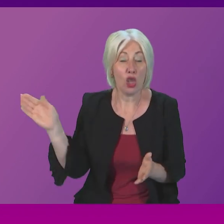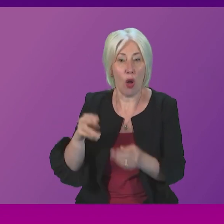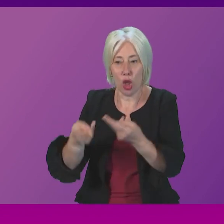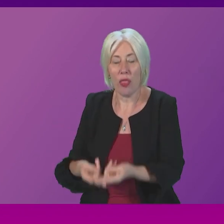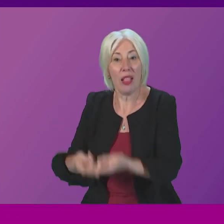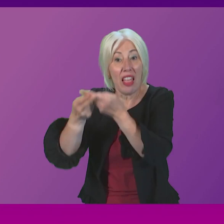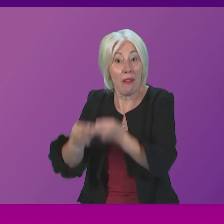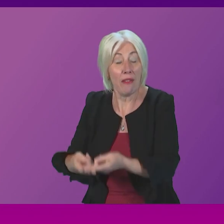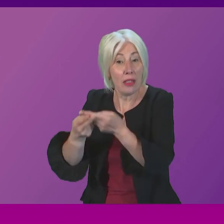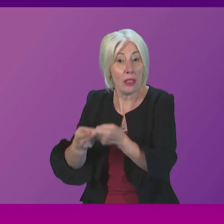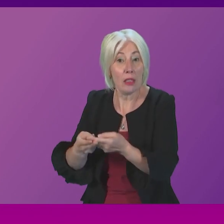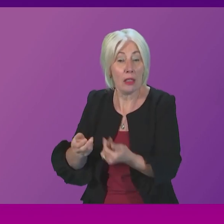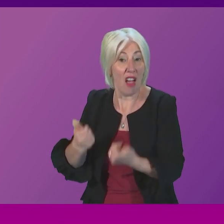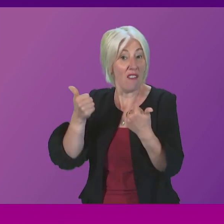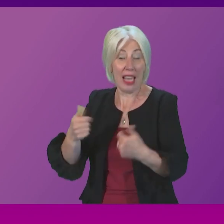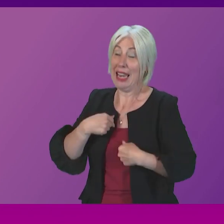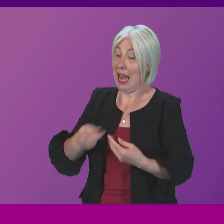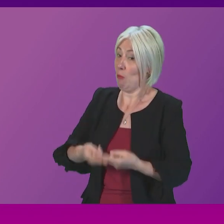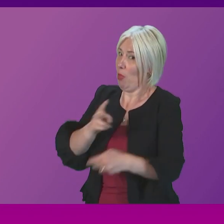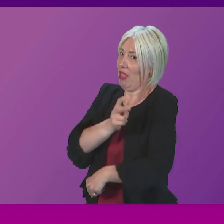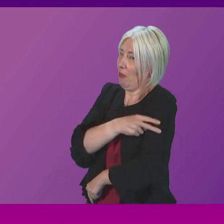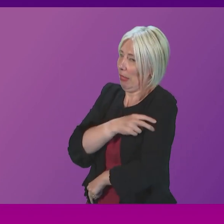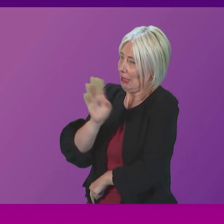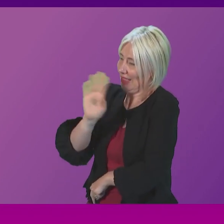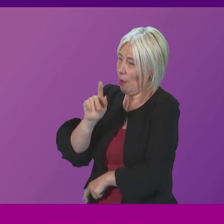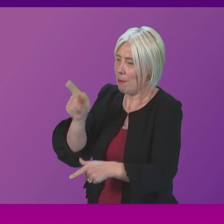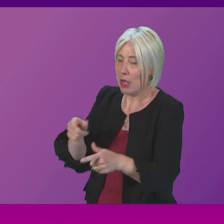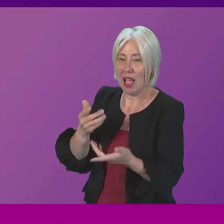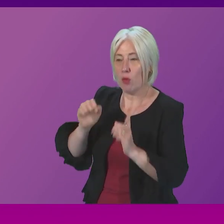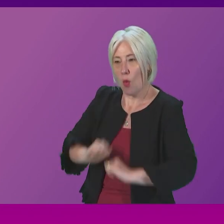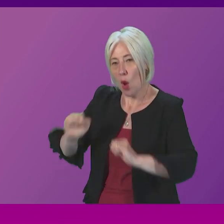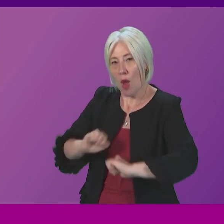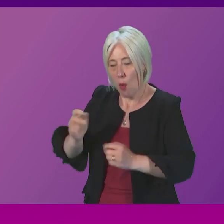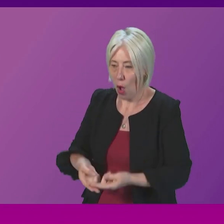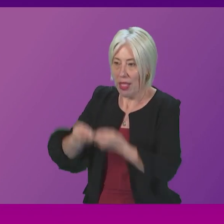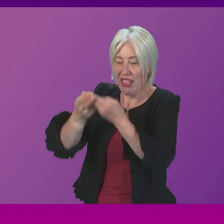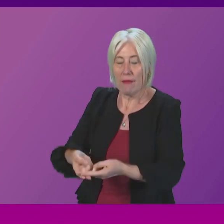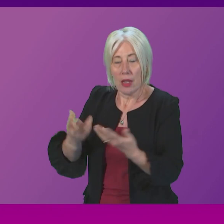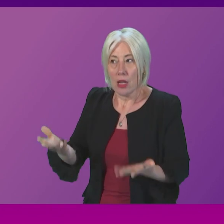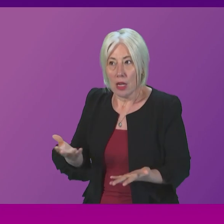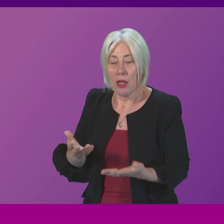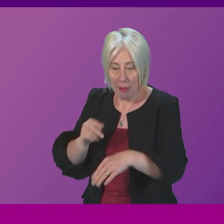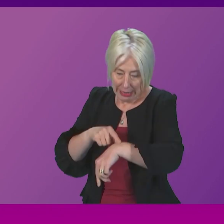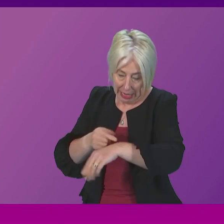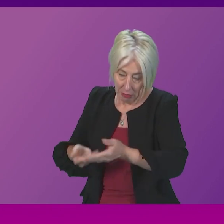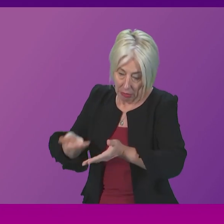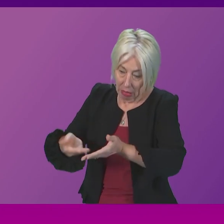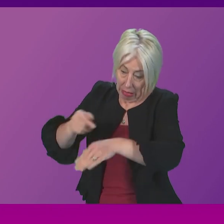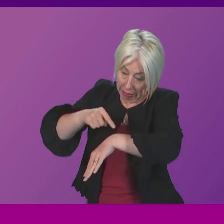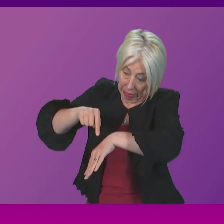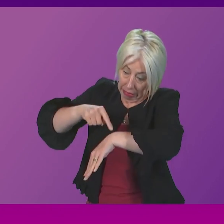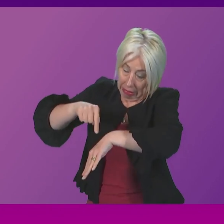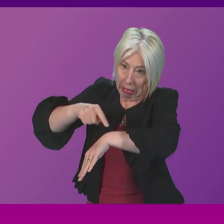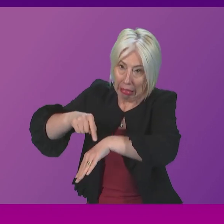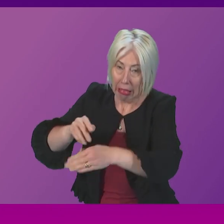lift, which, by the way, is fine, I'm not the lift police, you have to wait. So, actually, you end up cumulatively adding a few minutes on to